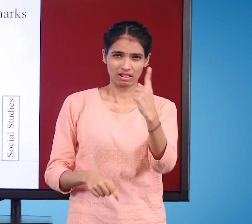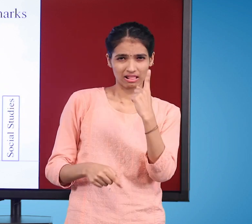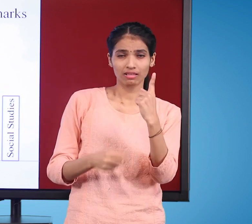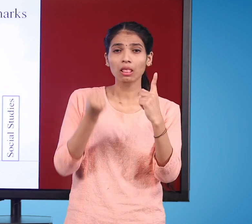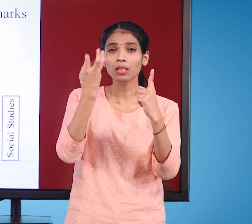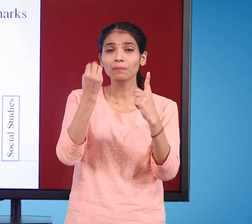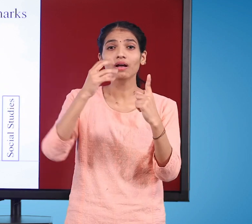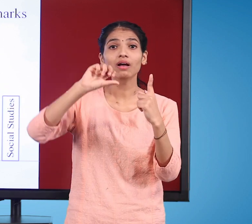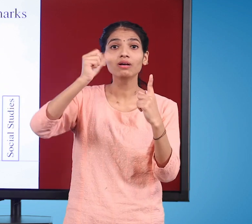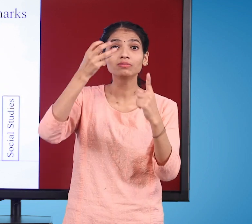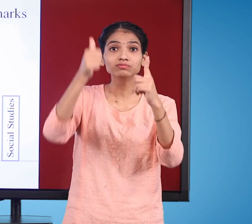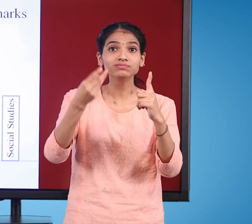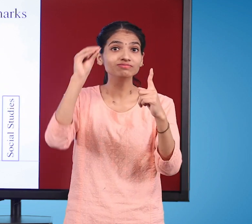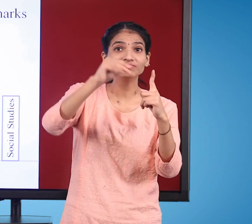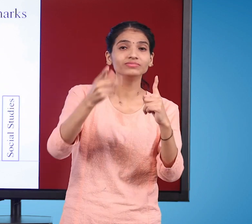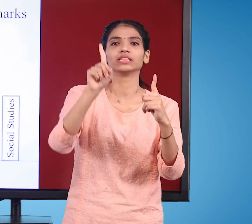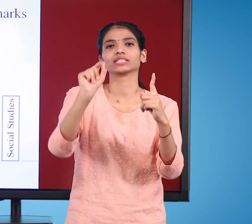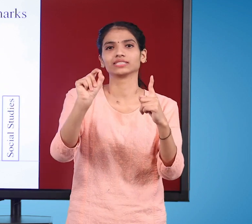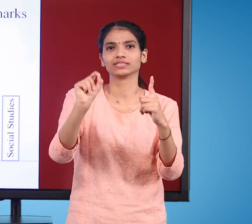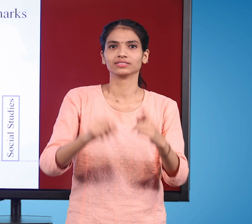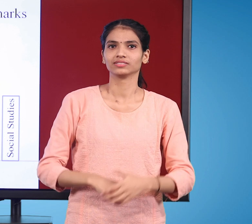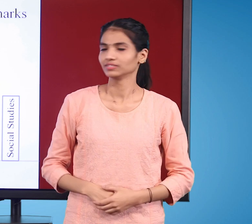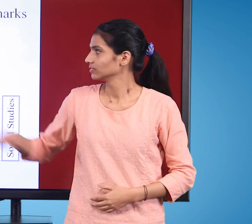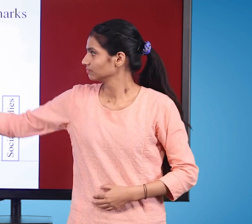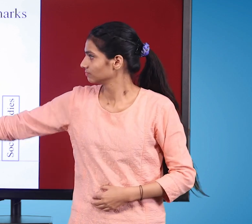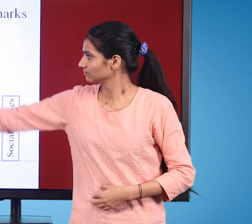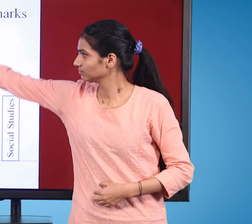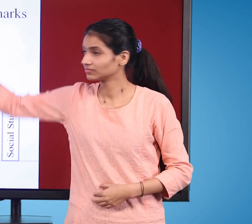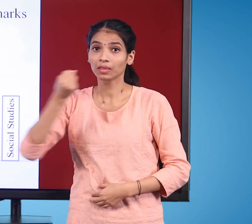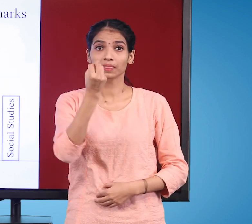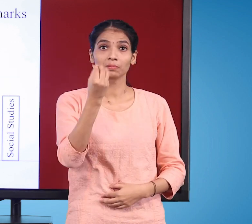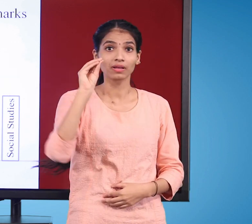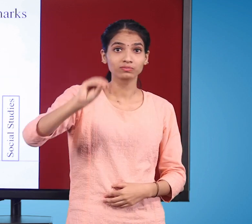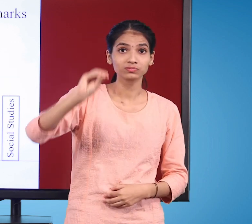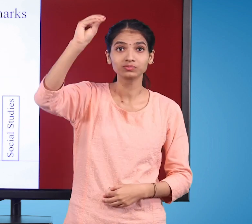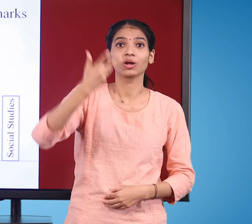One unit length is equal to 10 marks. Answer the given questions.